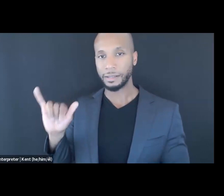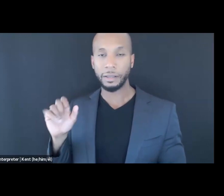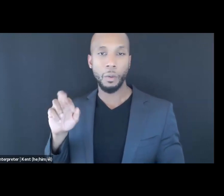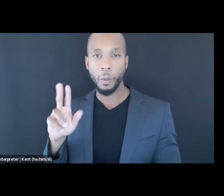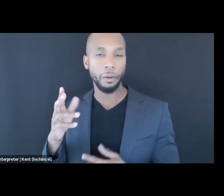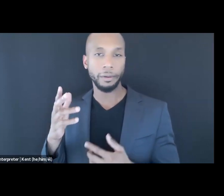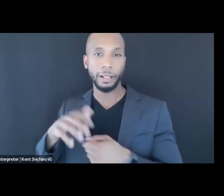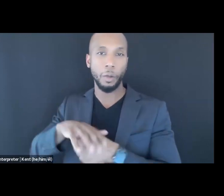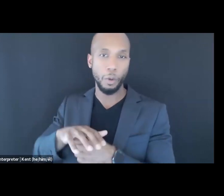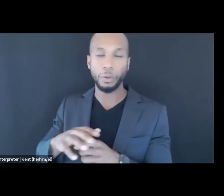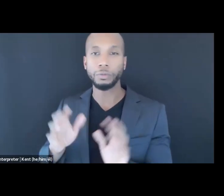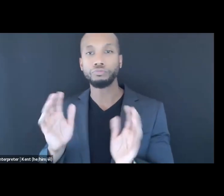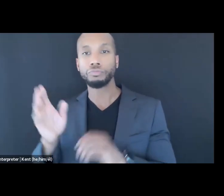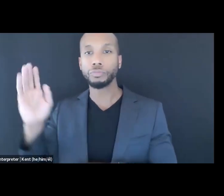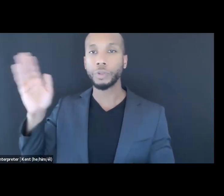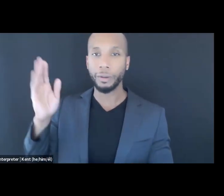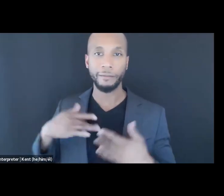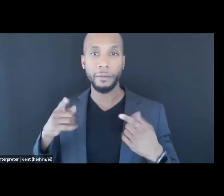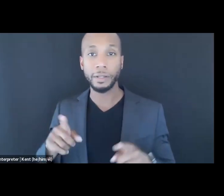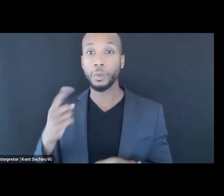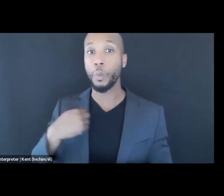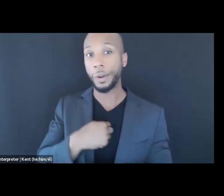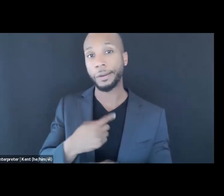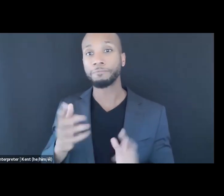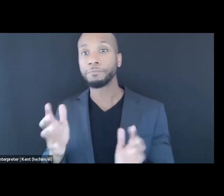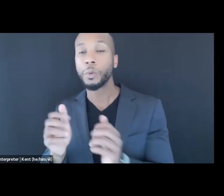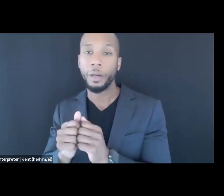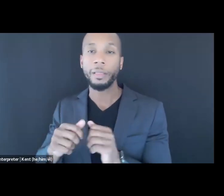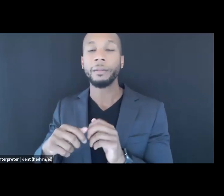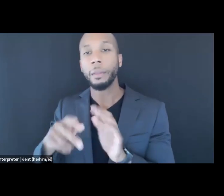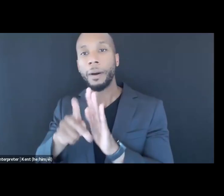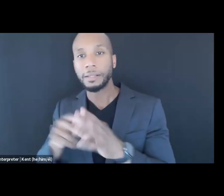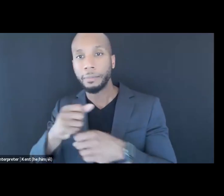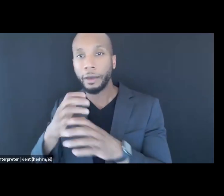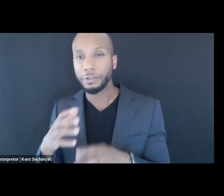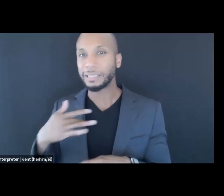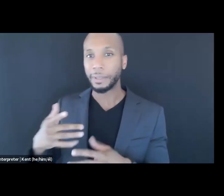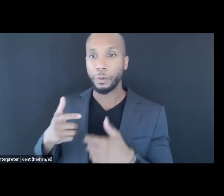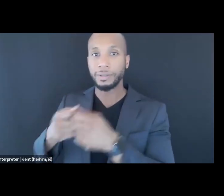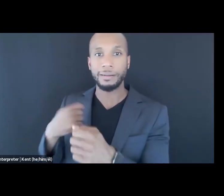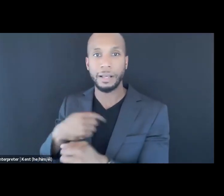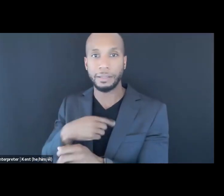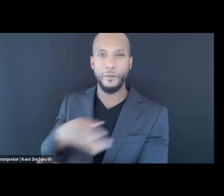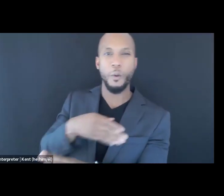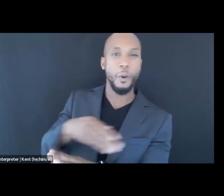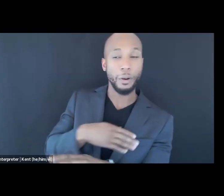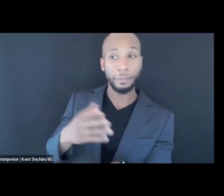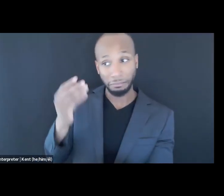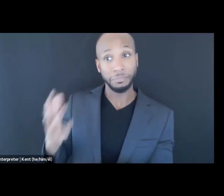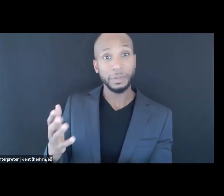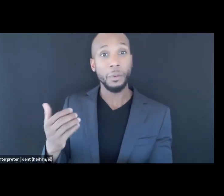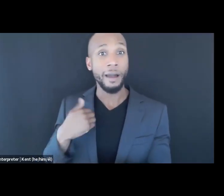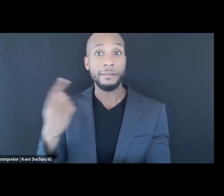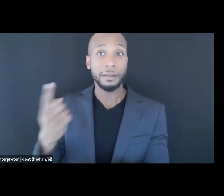local talking events or where we can speak to policy because the policymakers text us when things are in the pipeline and say, hey, we got